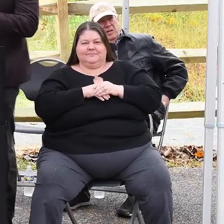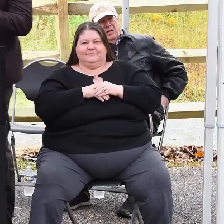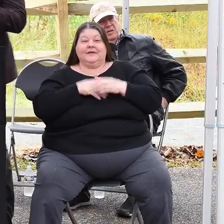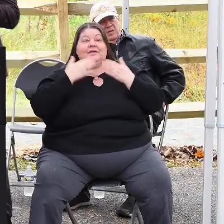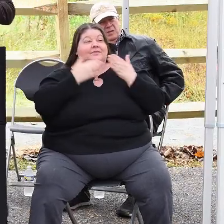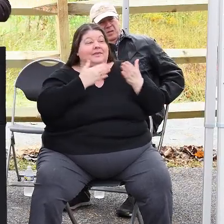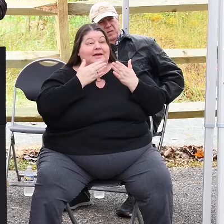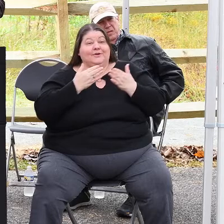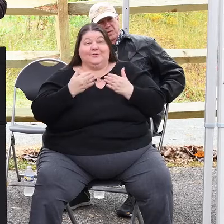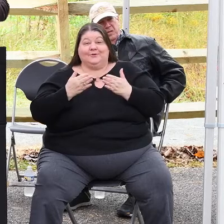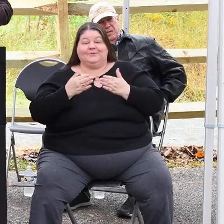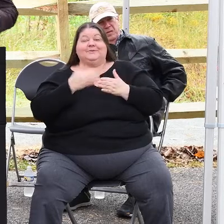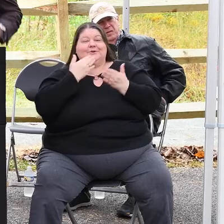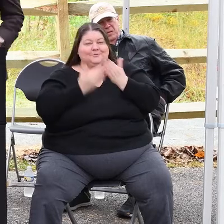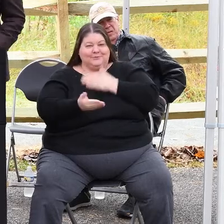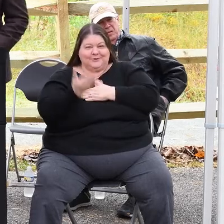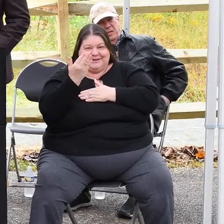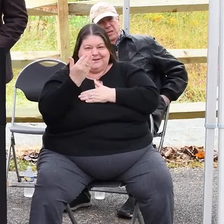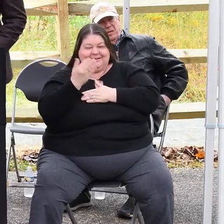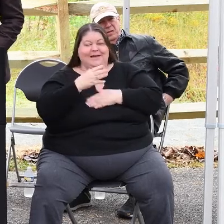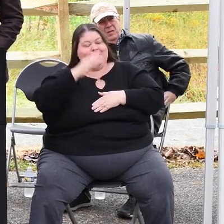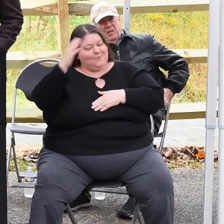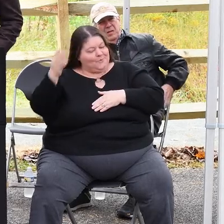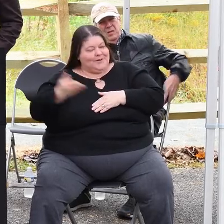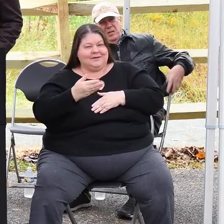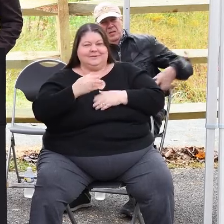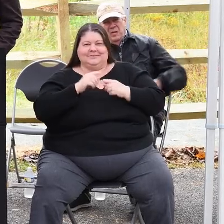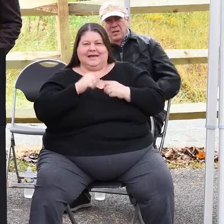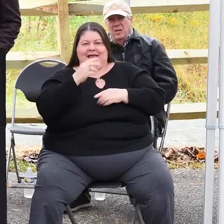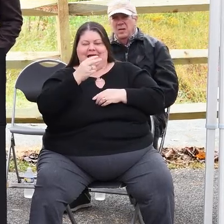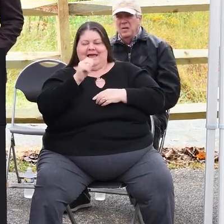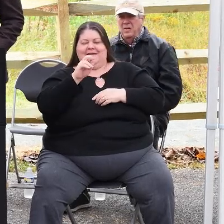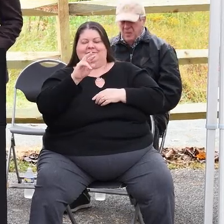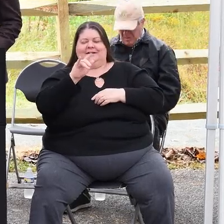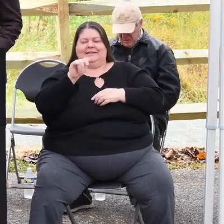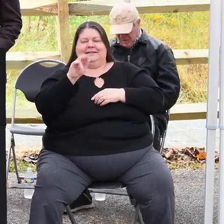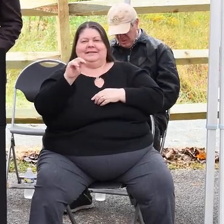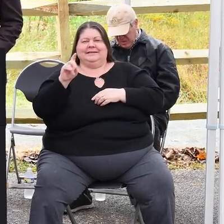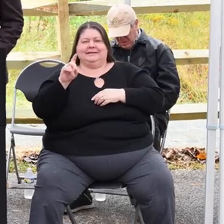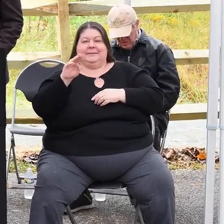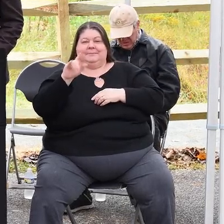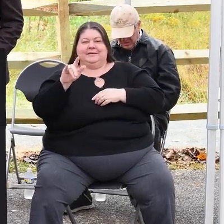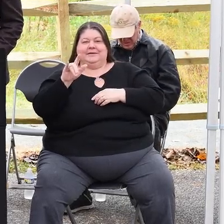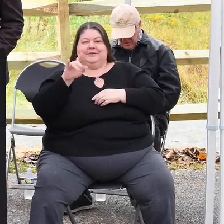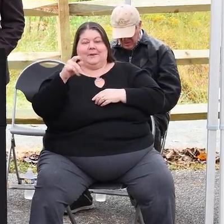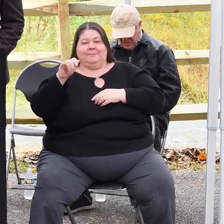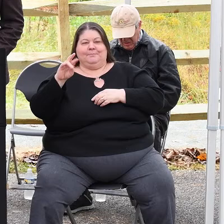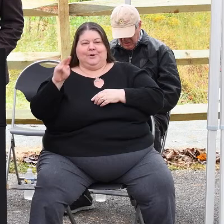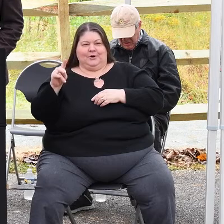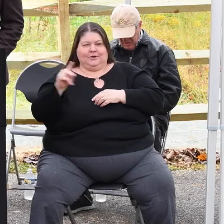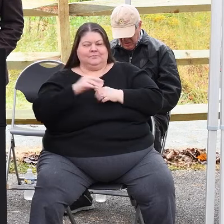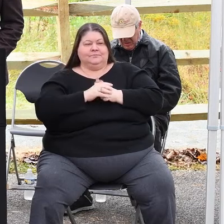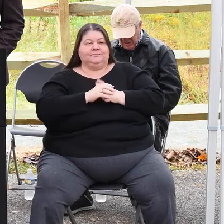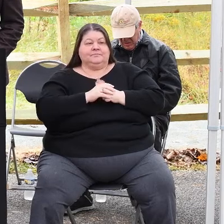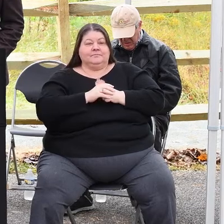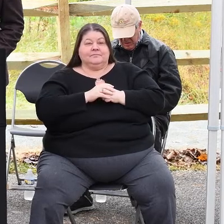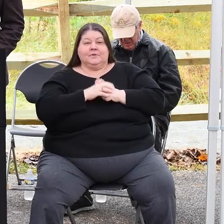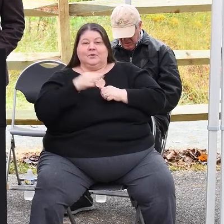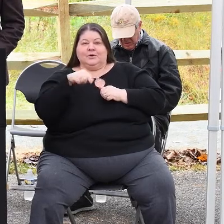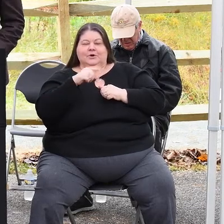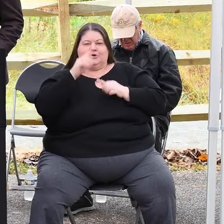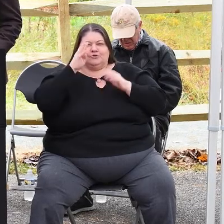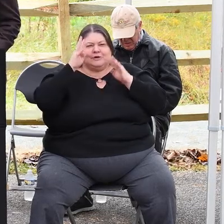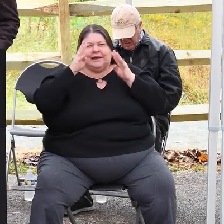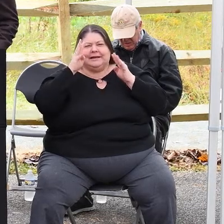Thank you so much, Raul. Good morning, everyone, and welcome to Haviland Mill Park, creating the